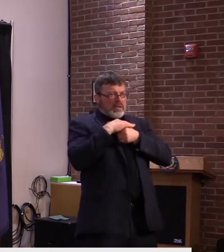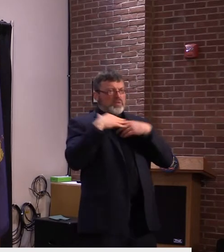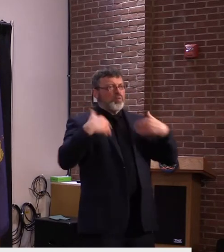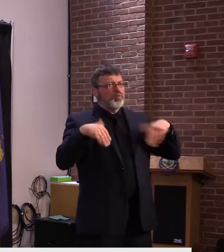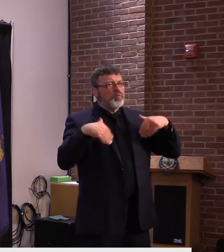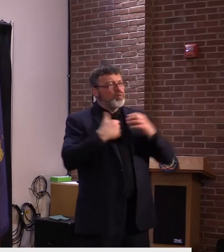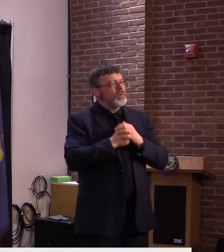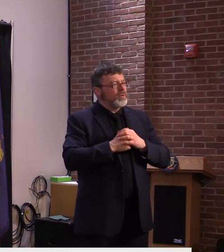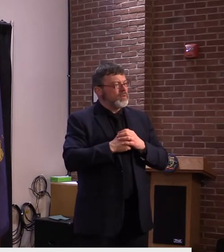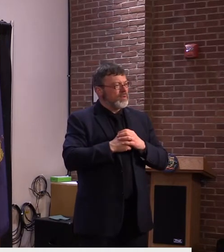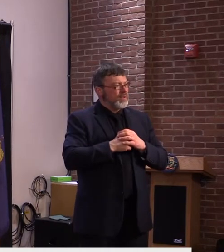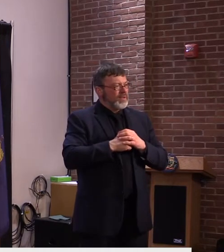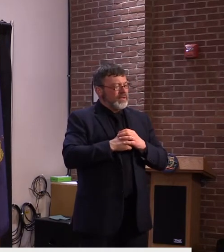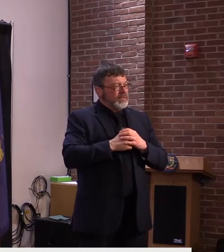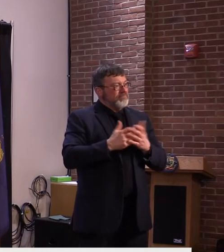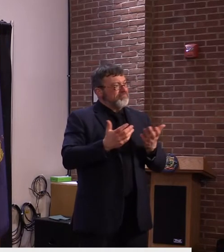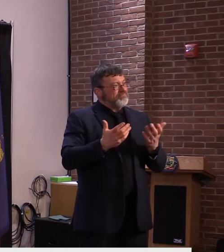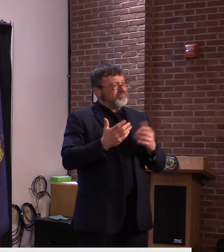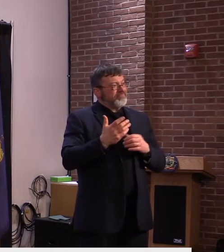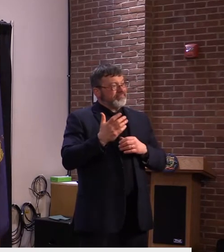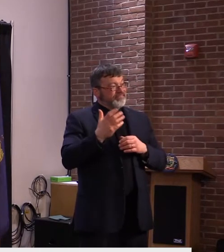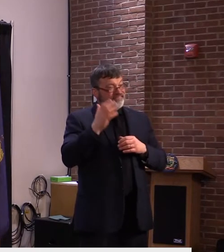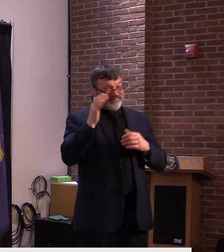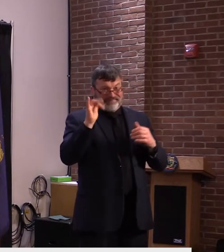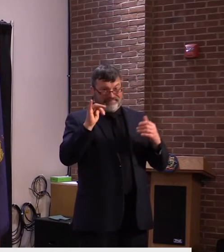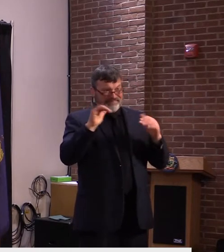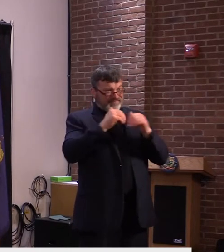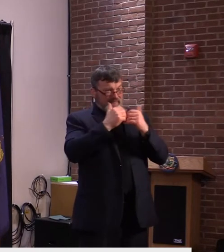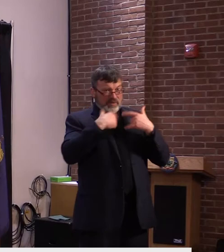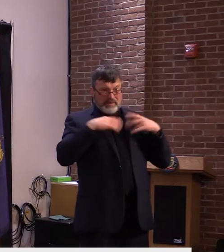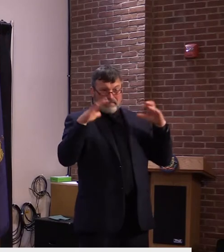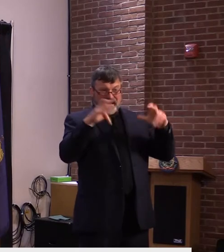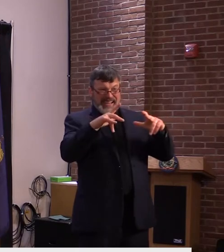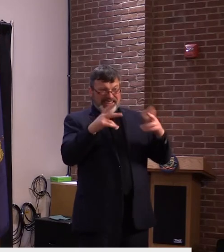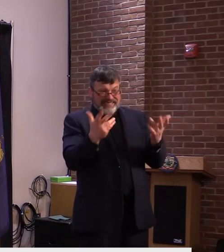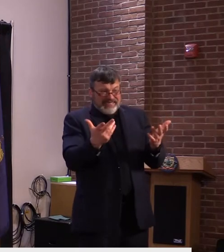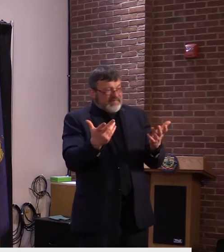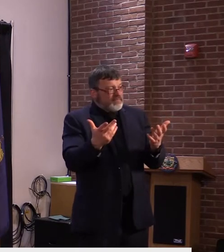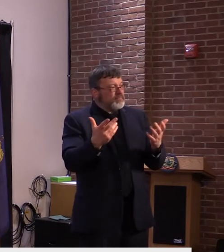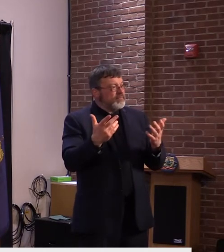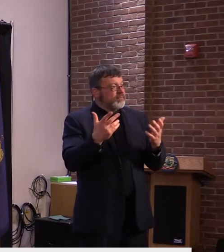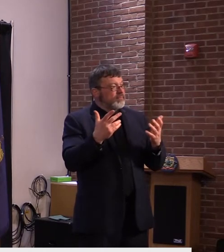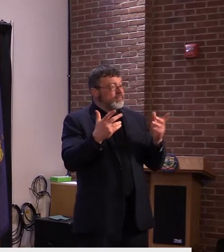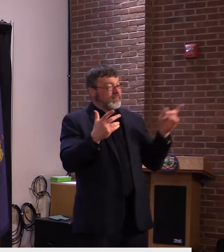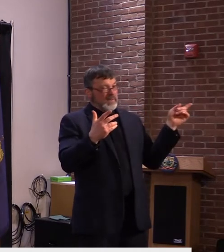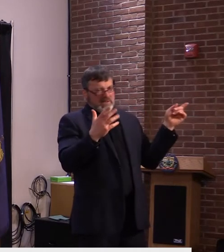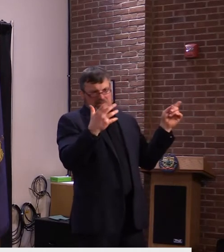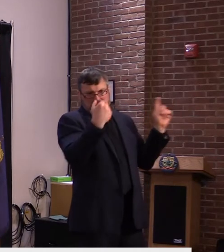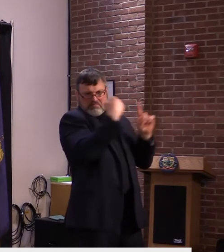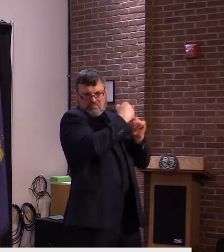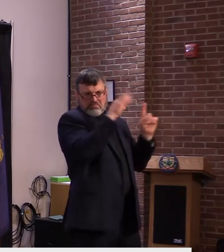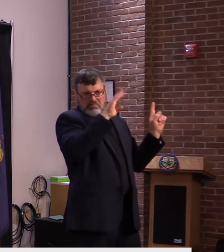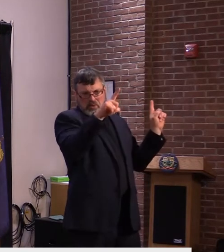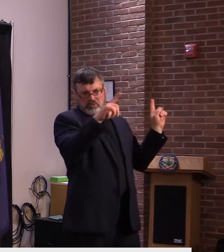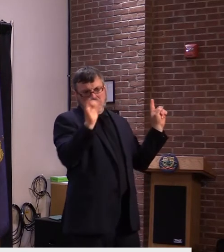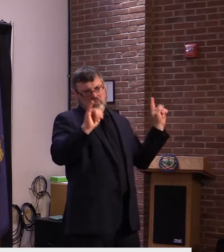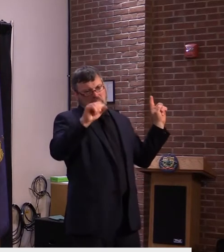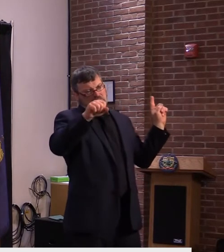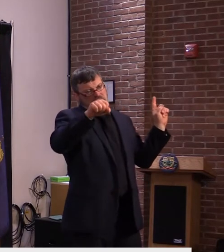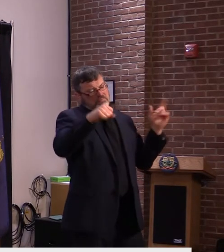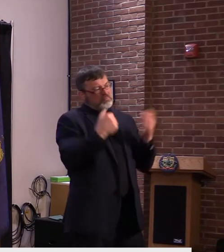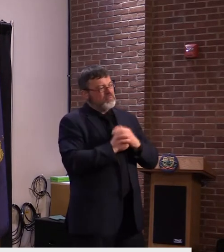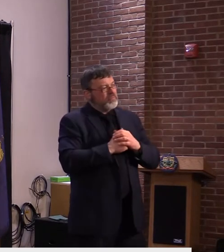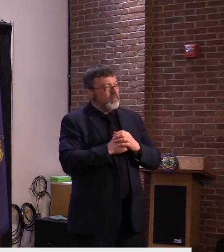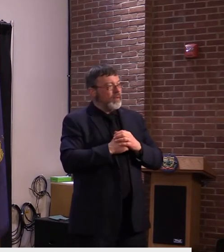to some sort of a semblance of normal is good for Burlington as well. I would just say, without getting into